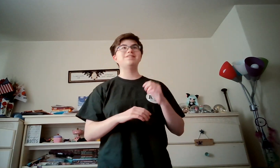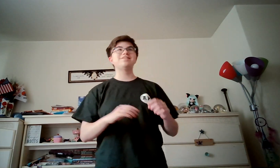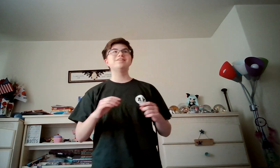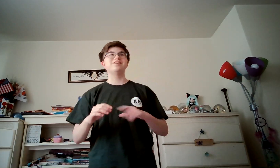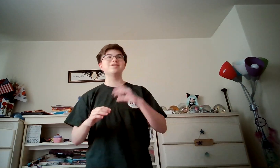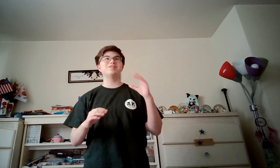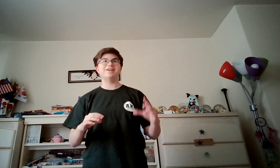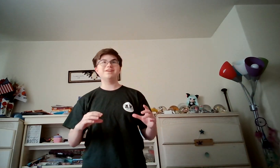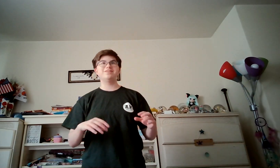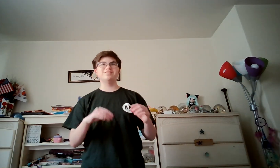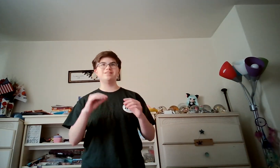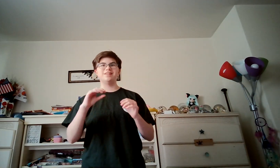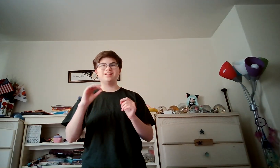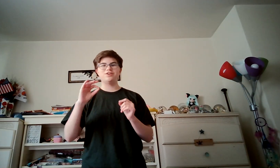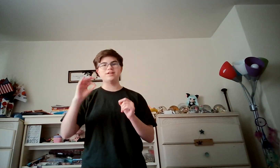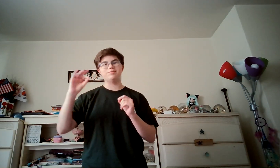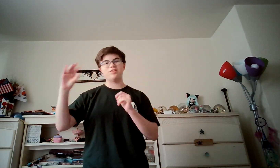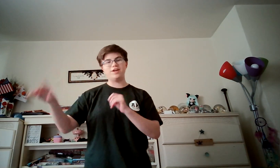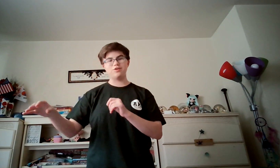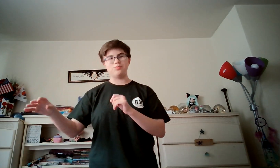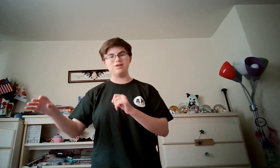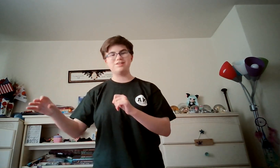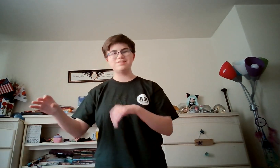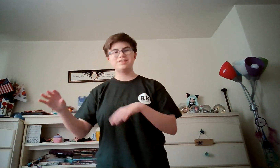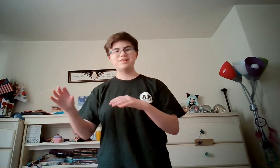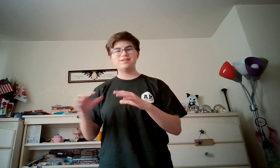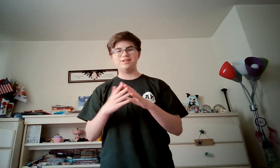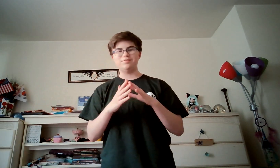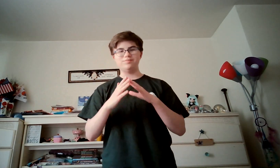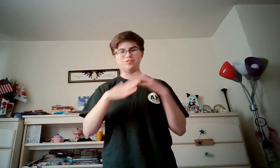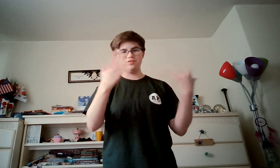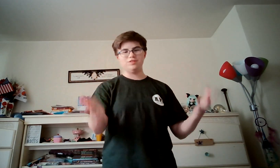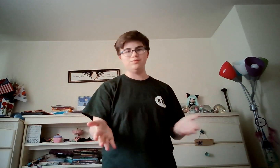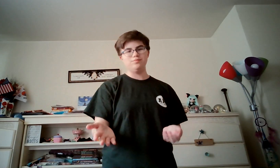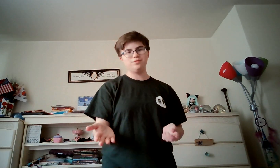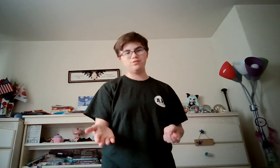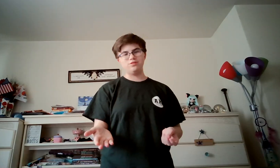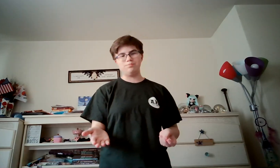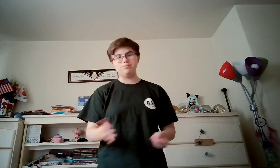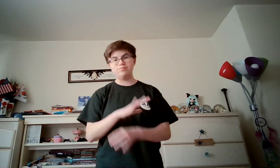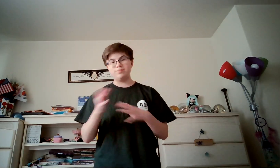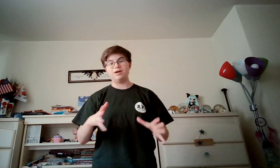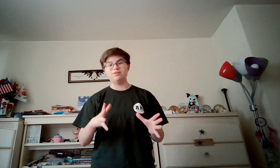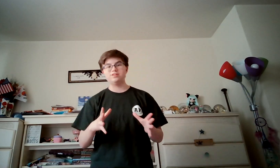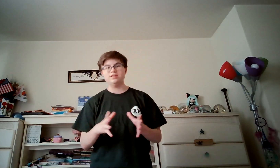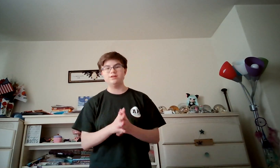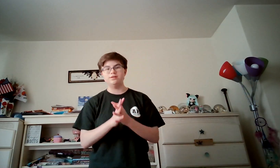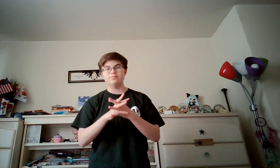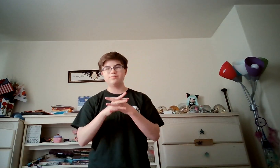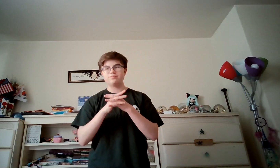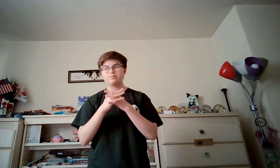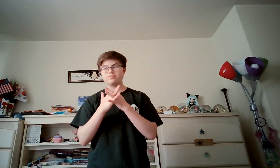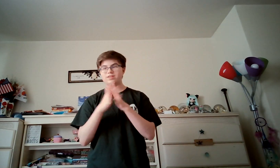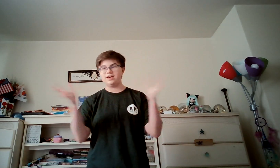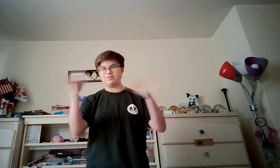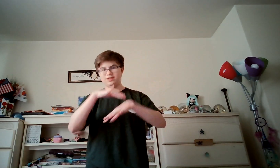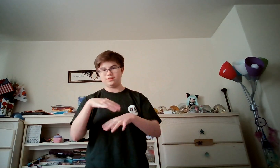started talking about the characters and, like, talking about their quirks. Those are the powers that they have in